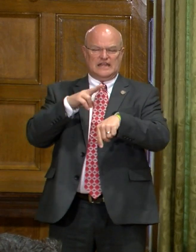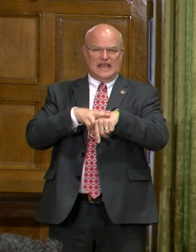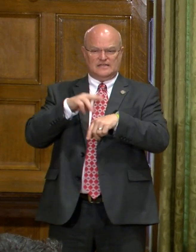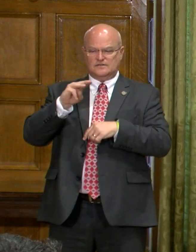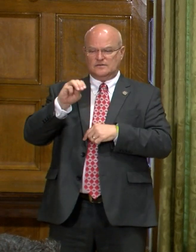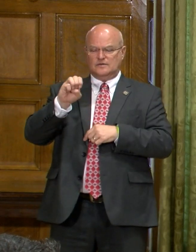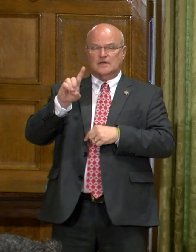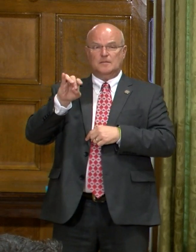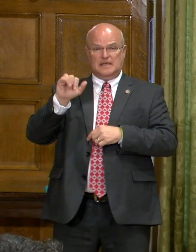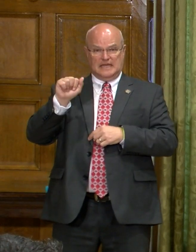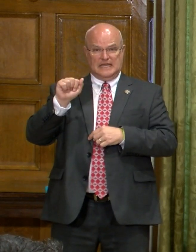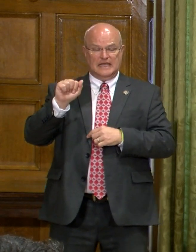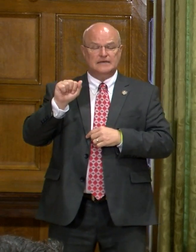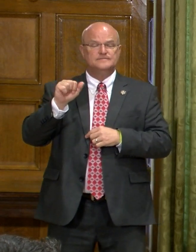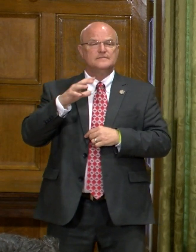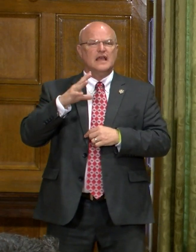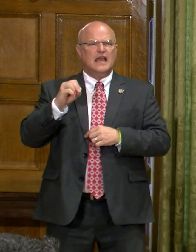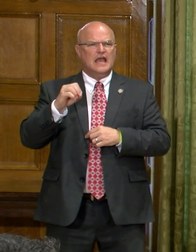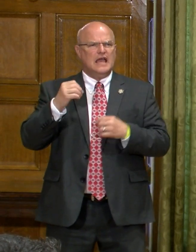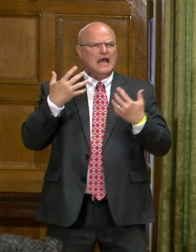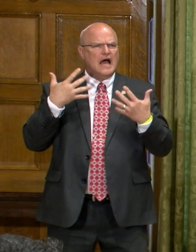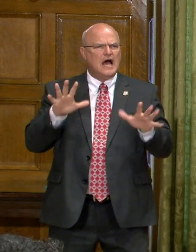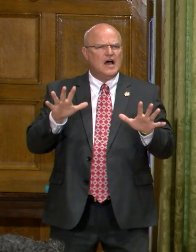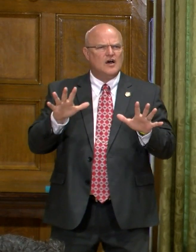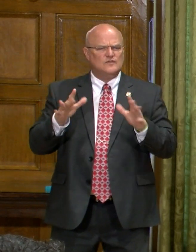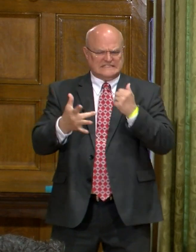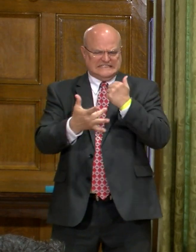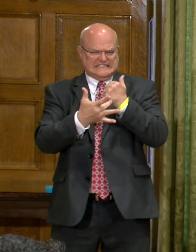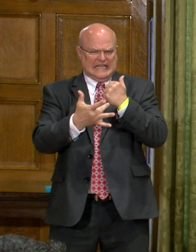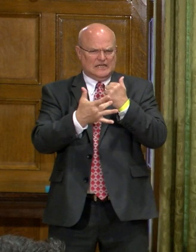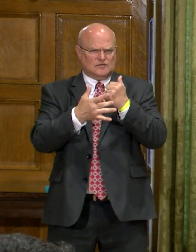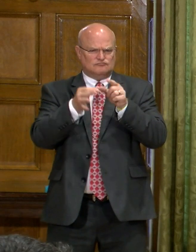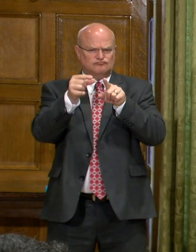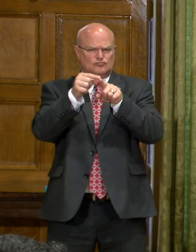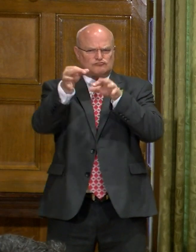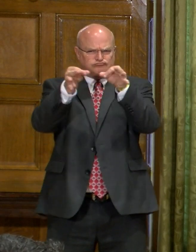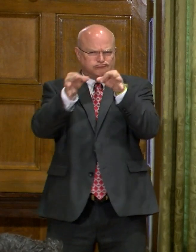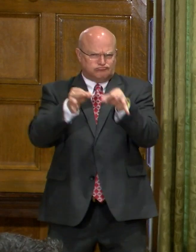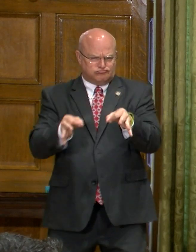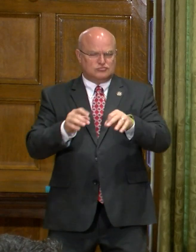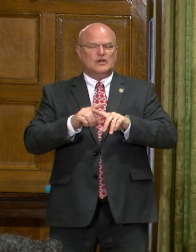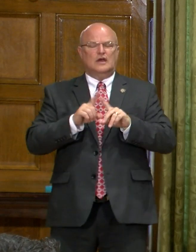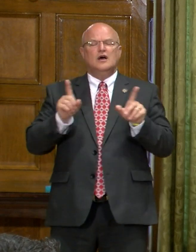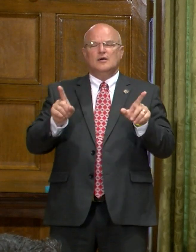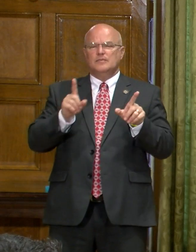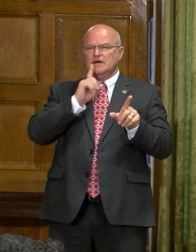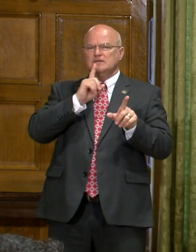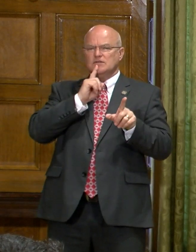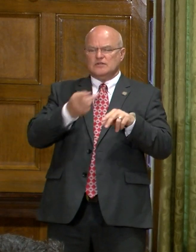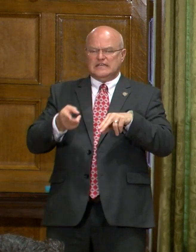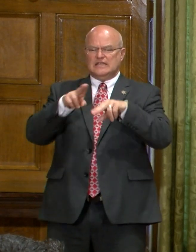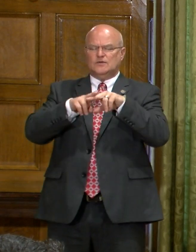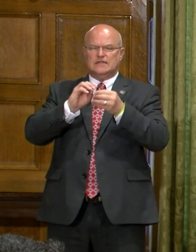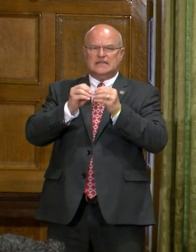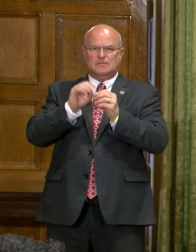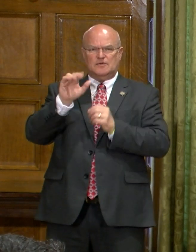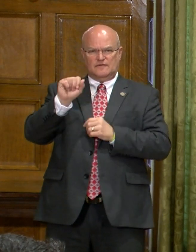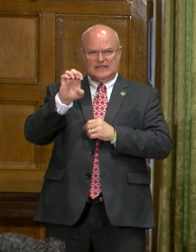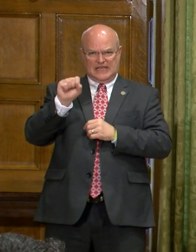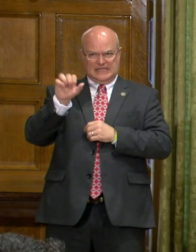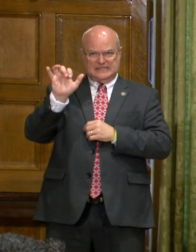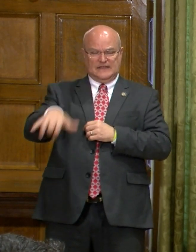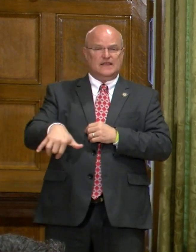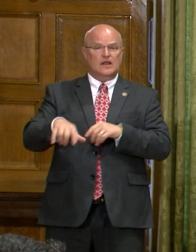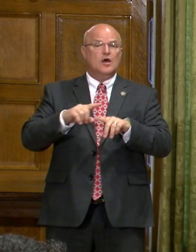national media, and I don't know that there's a technical definition of it, but it's certainly an increasing number of